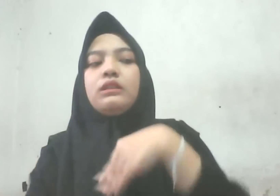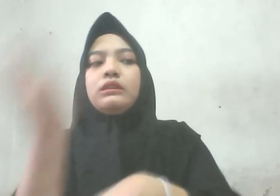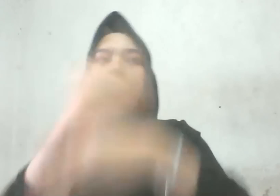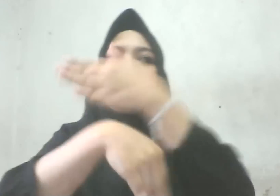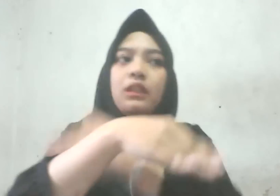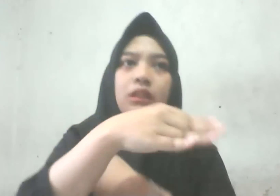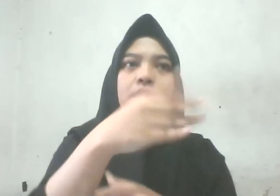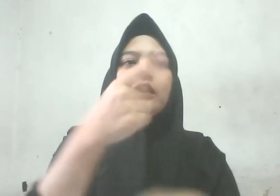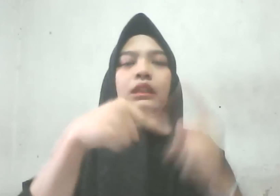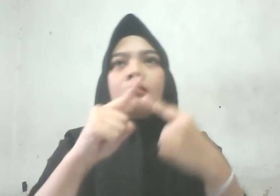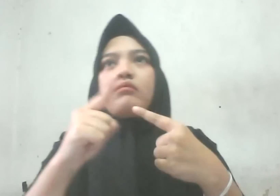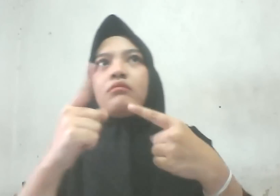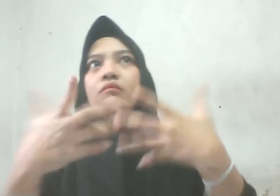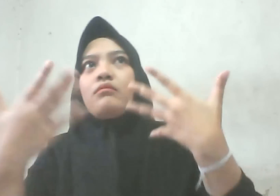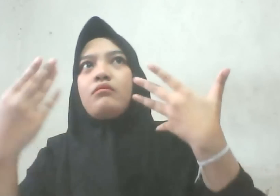failing.